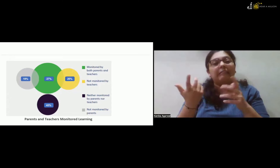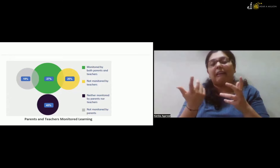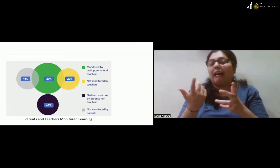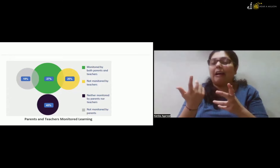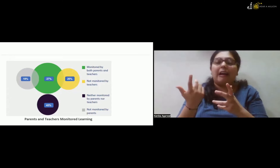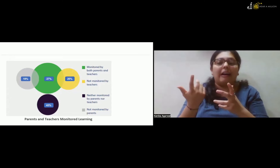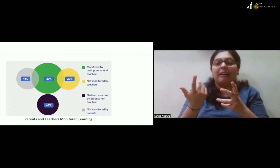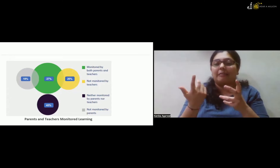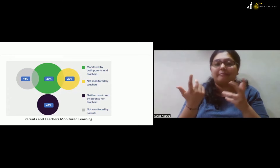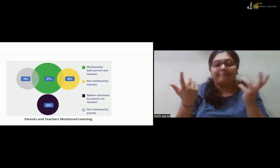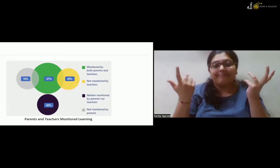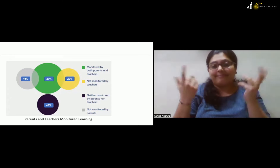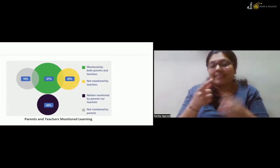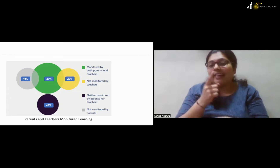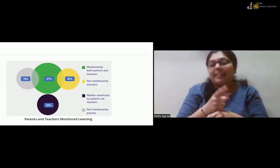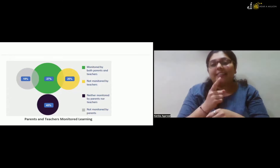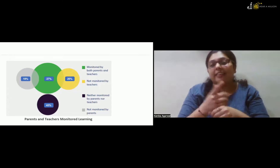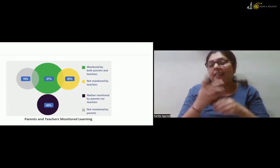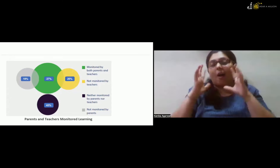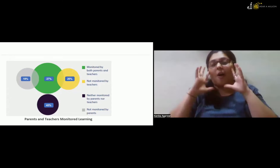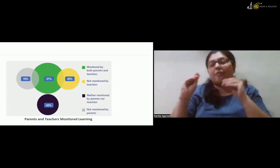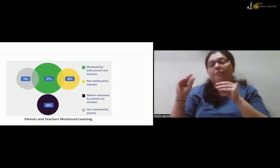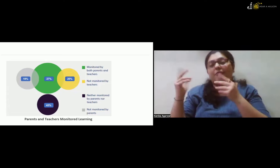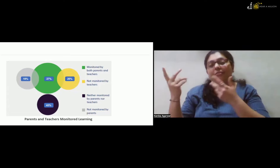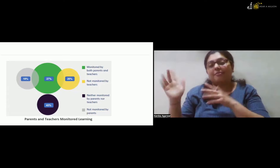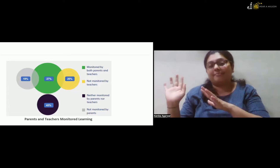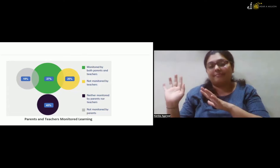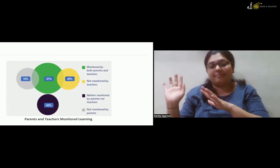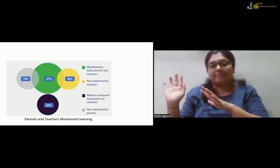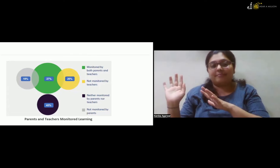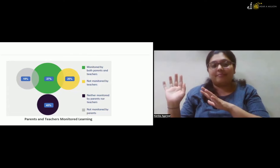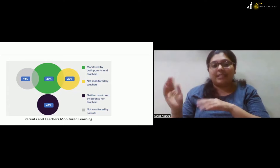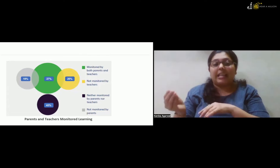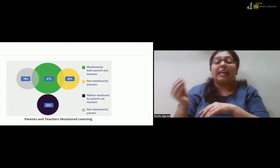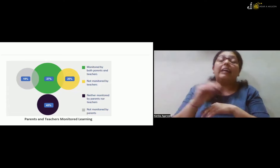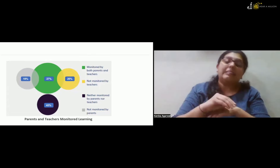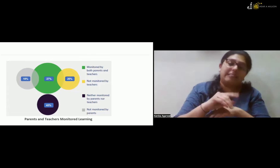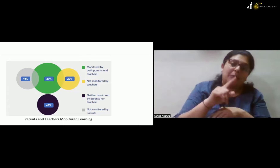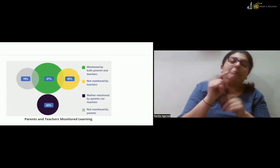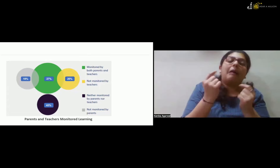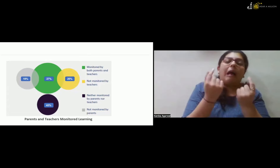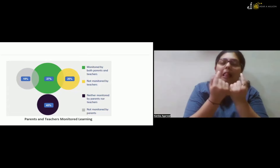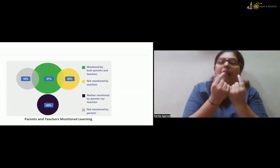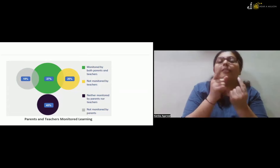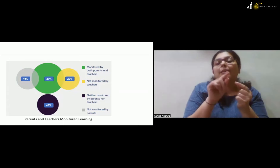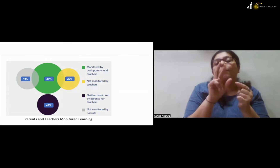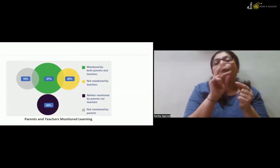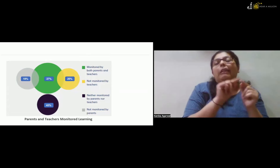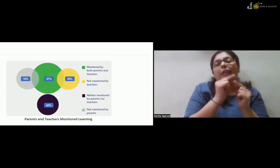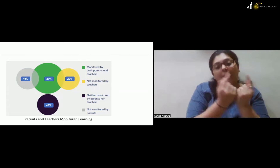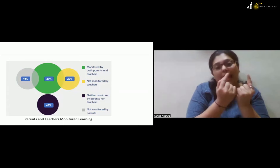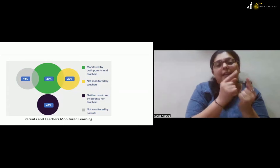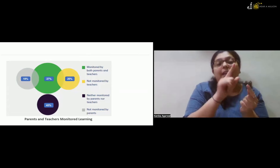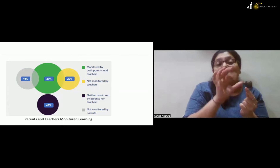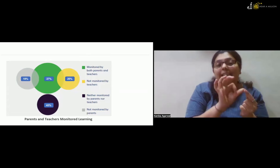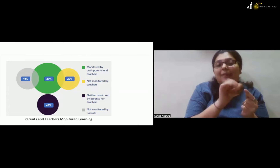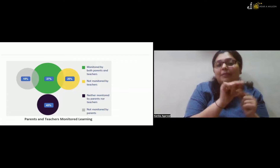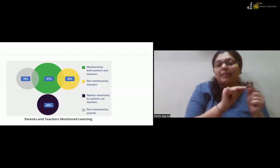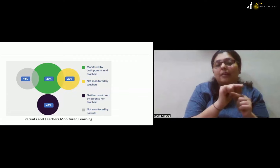20% of them said that the teacher does not focus on them at all.